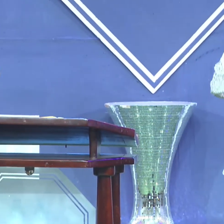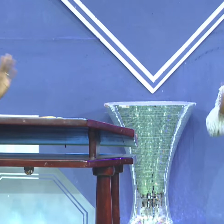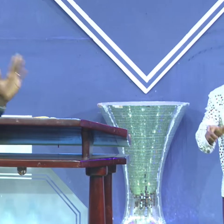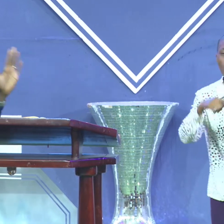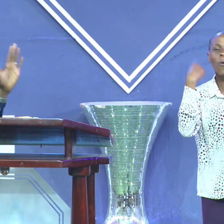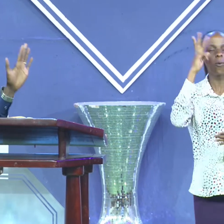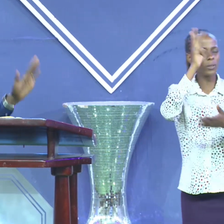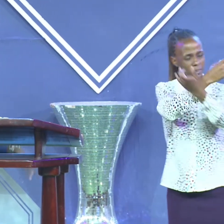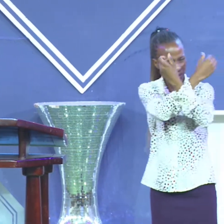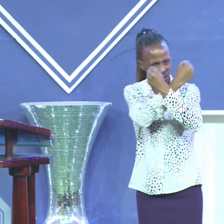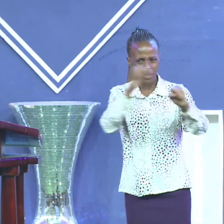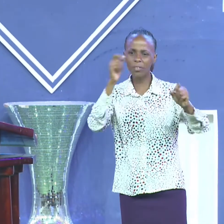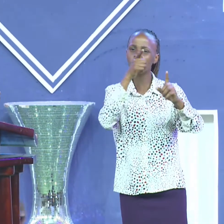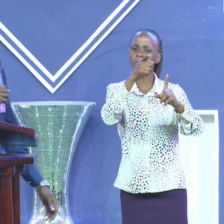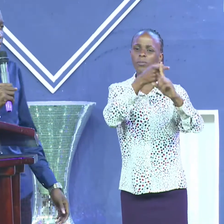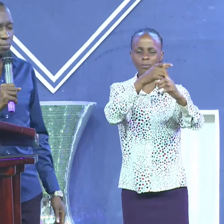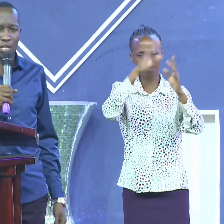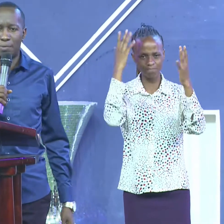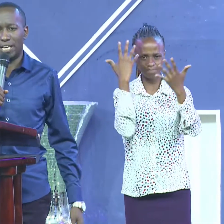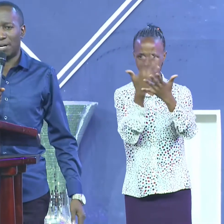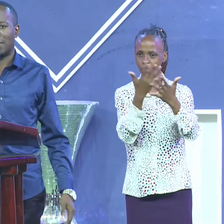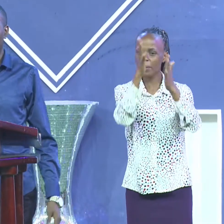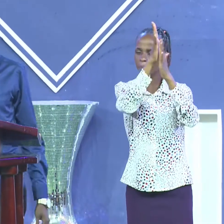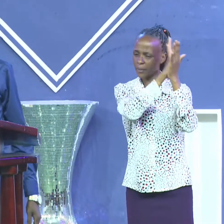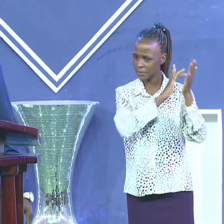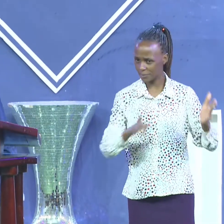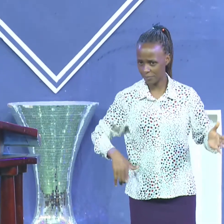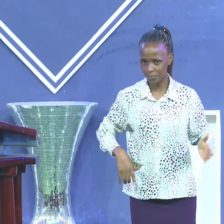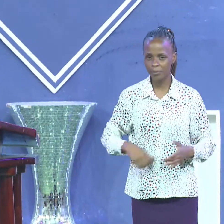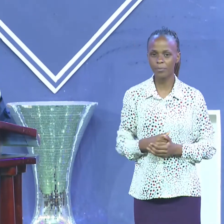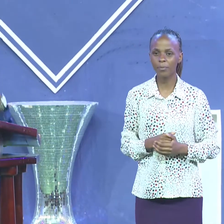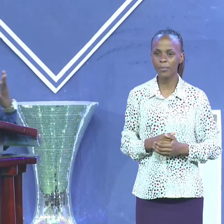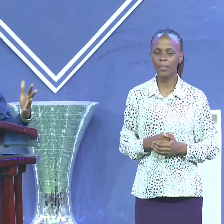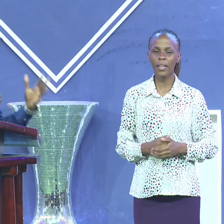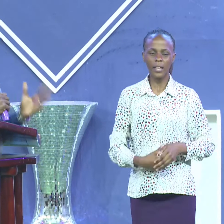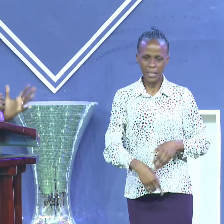is going to take you out of that prison. Praise the Lord.